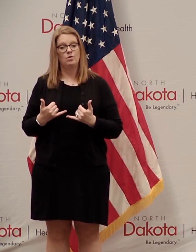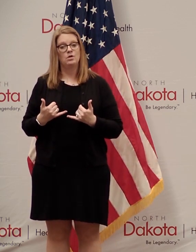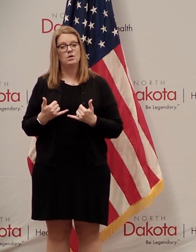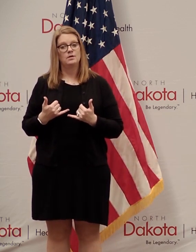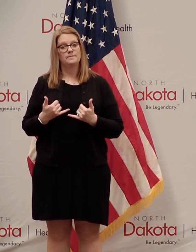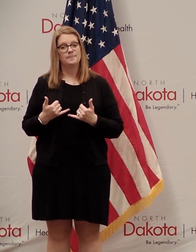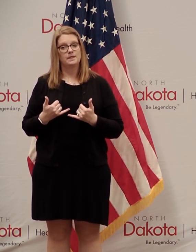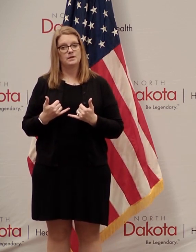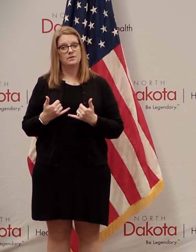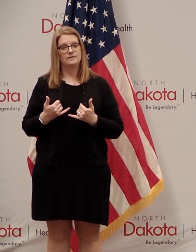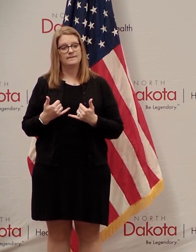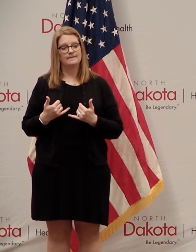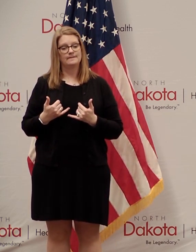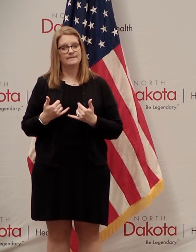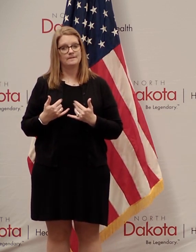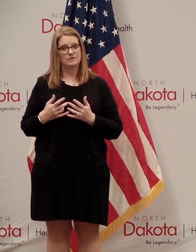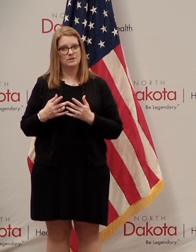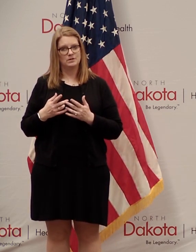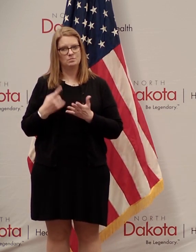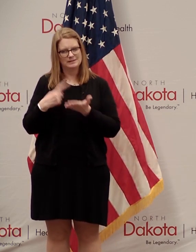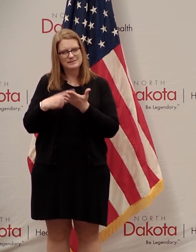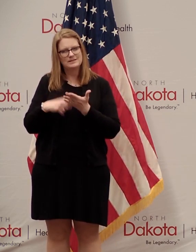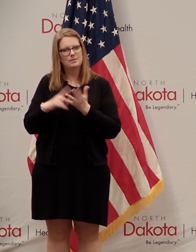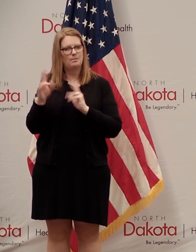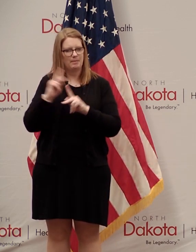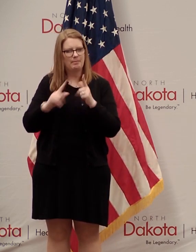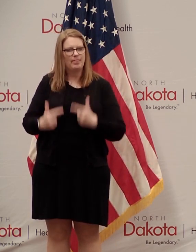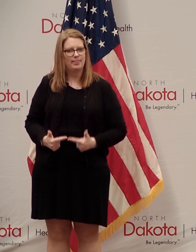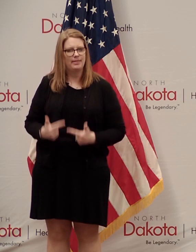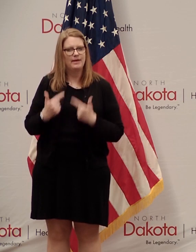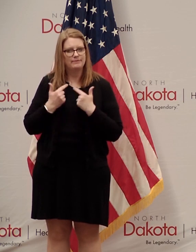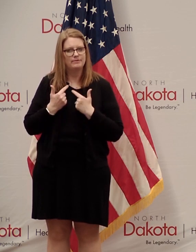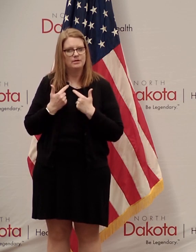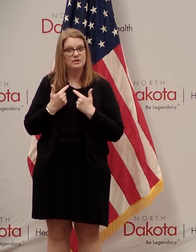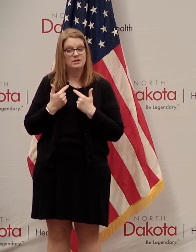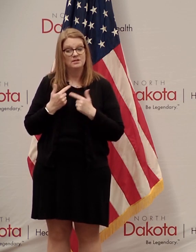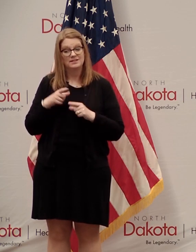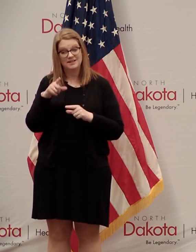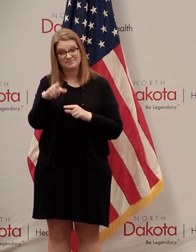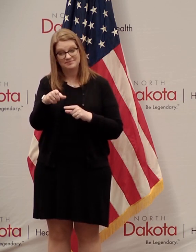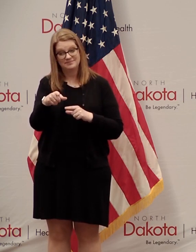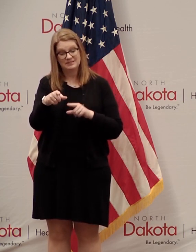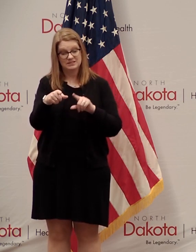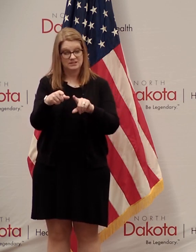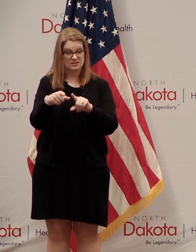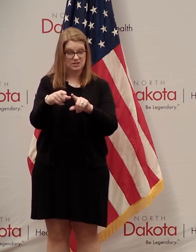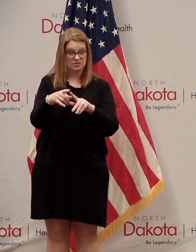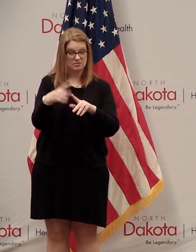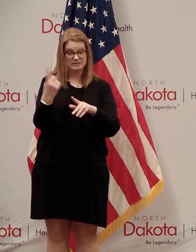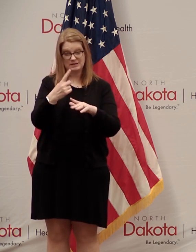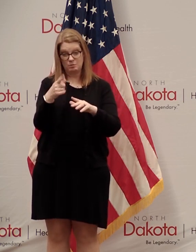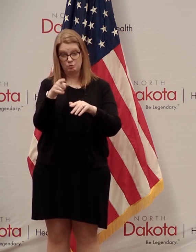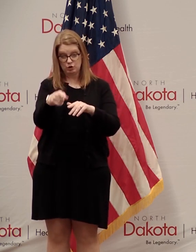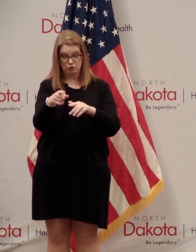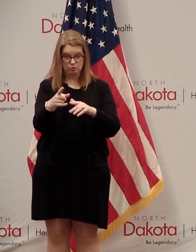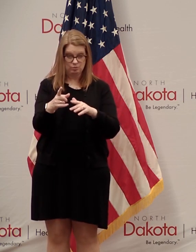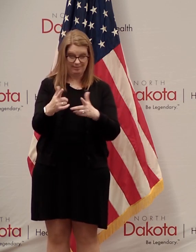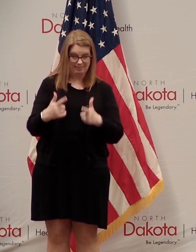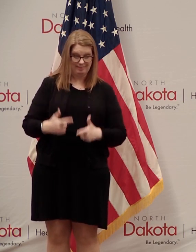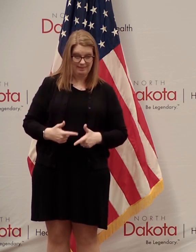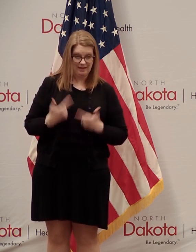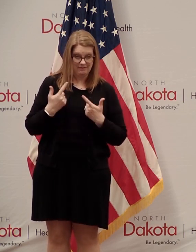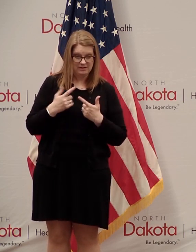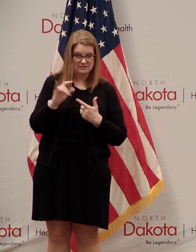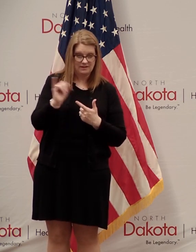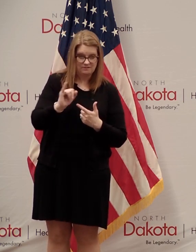that relates to all of this, we're talking about where people live. And now we're saying you may have to move because someone where you live is infected. And how do we make sure that